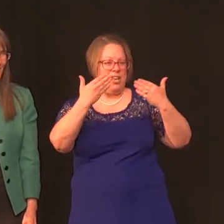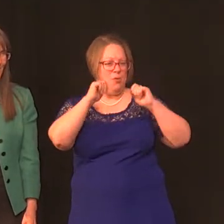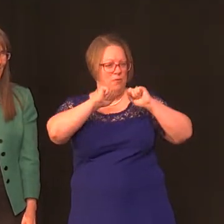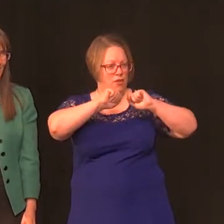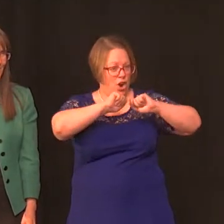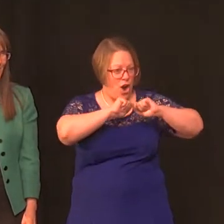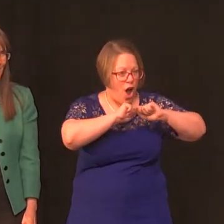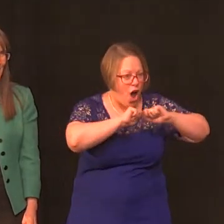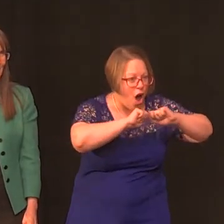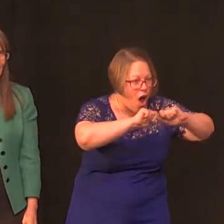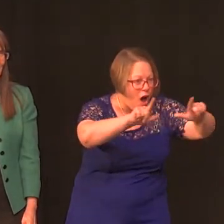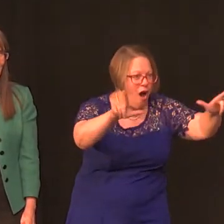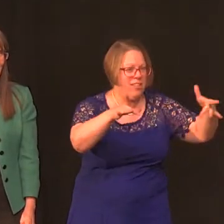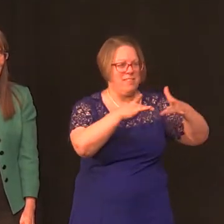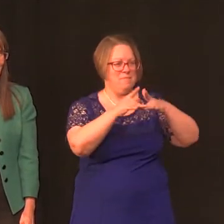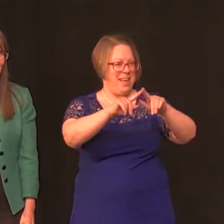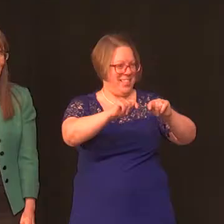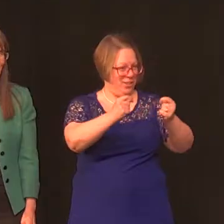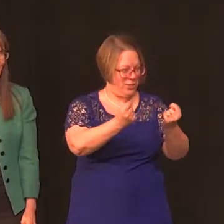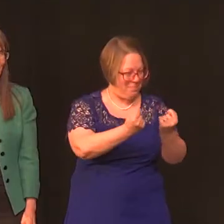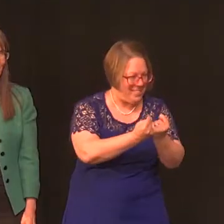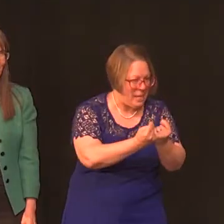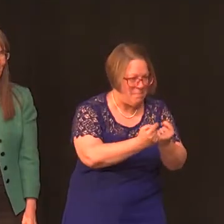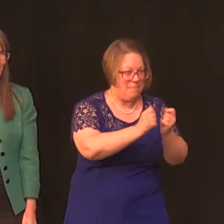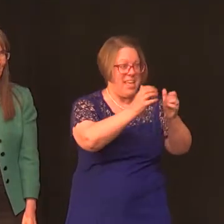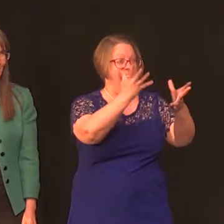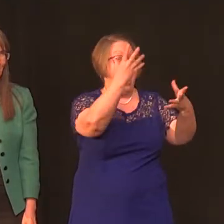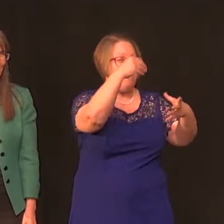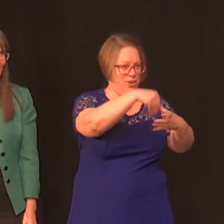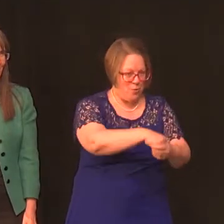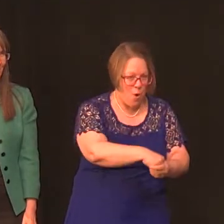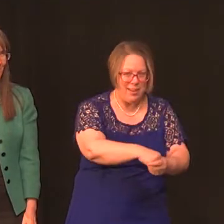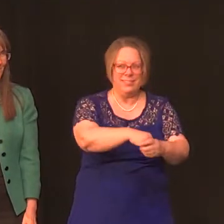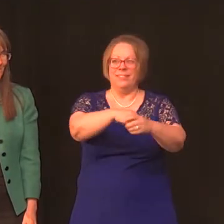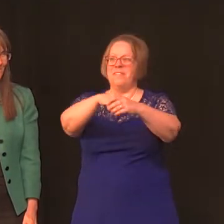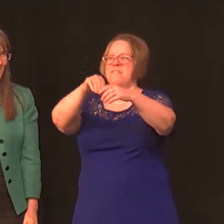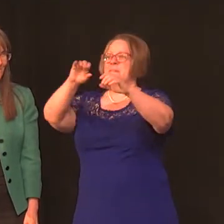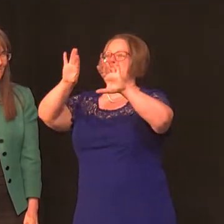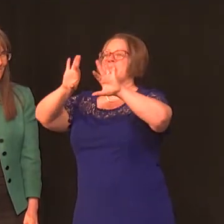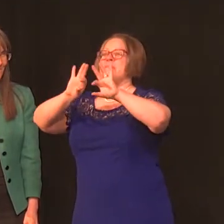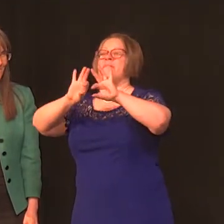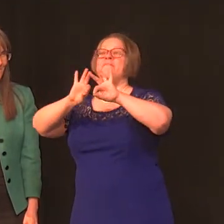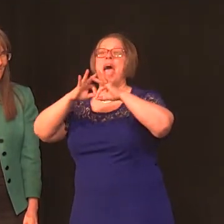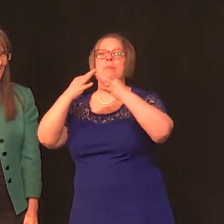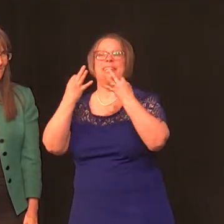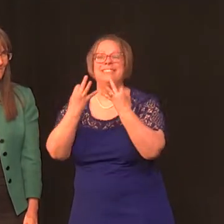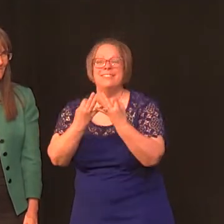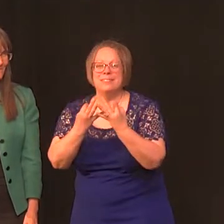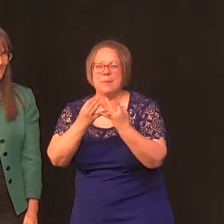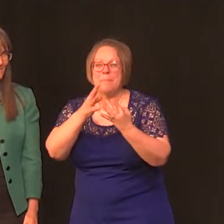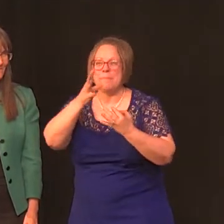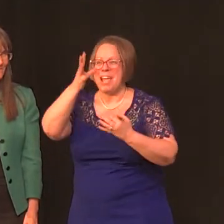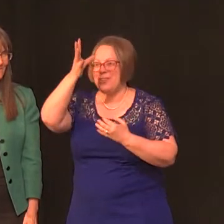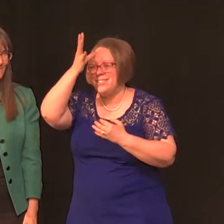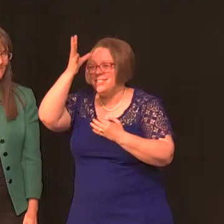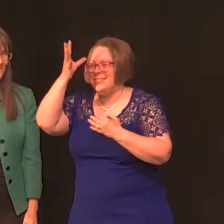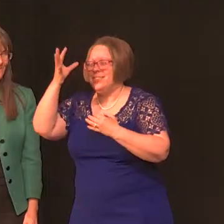team with us. So thank you, everyone on the leadership team, everyone involved in the education of